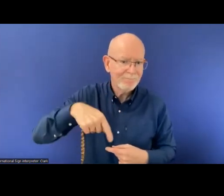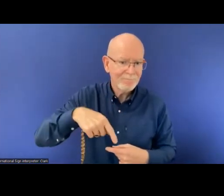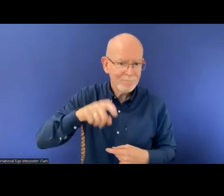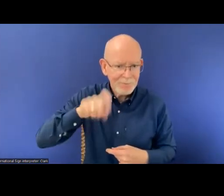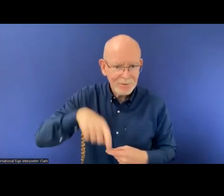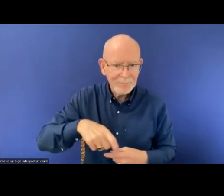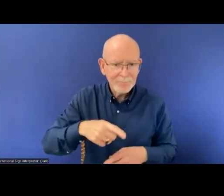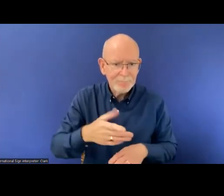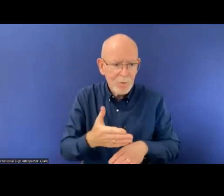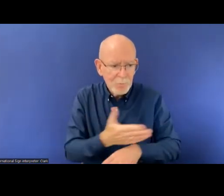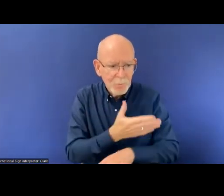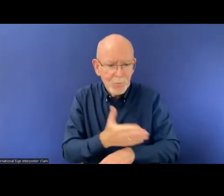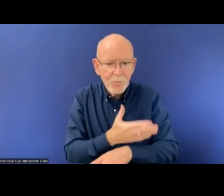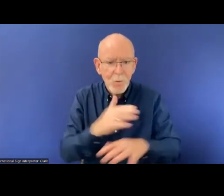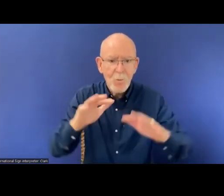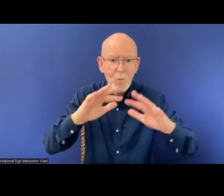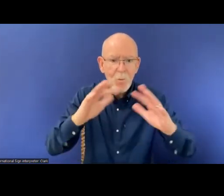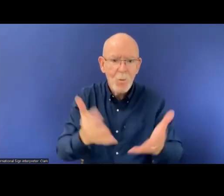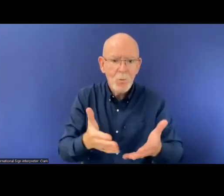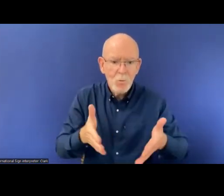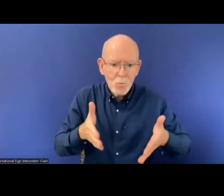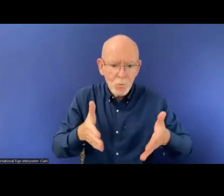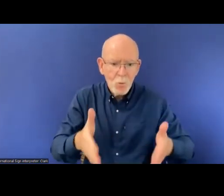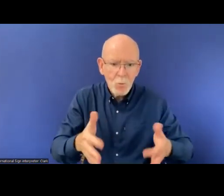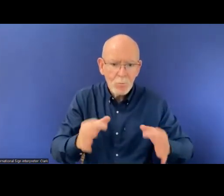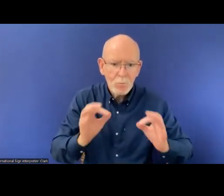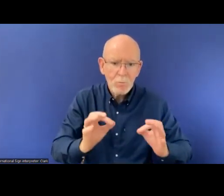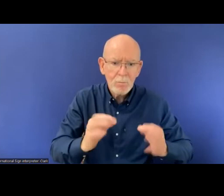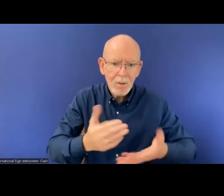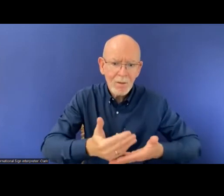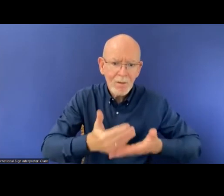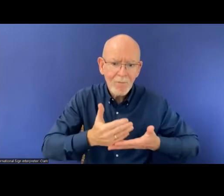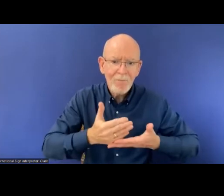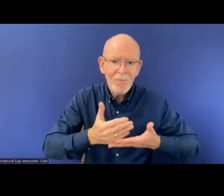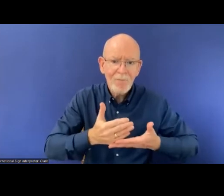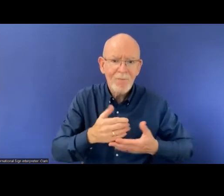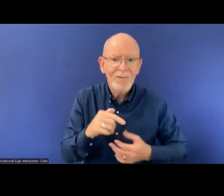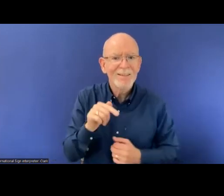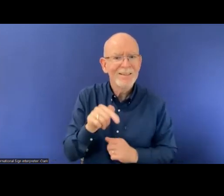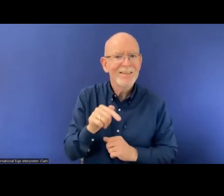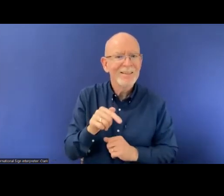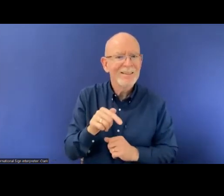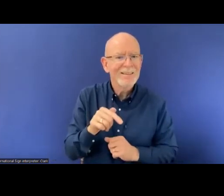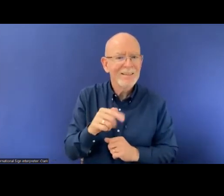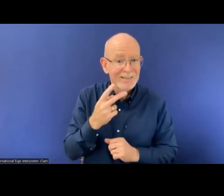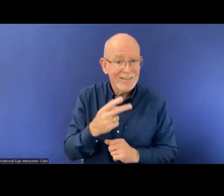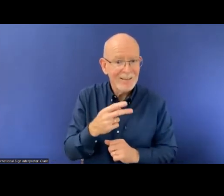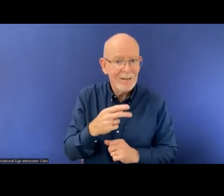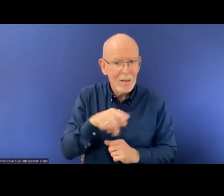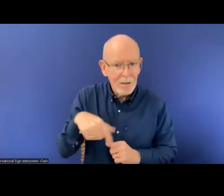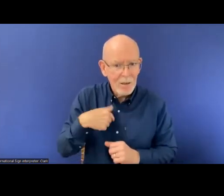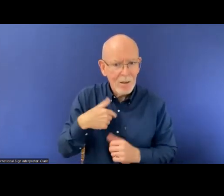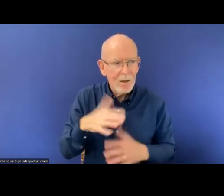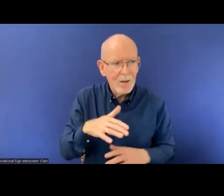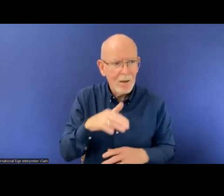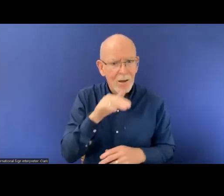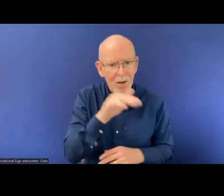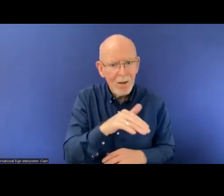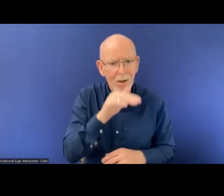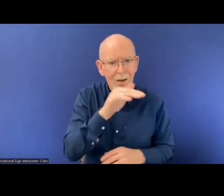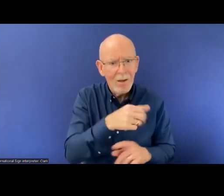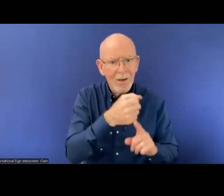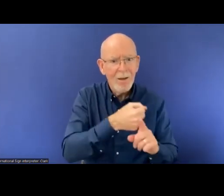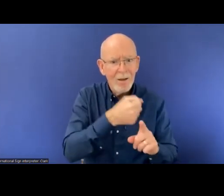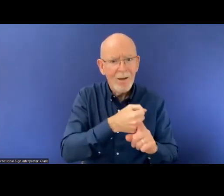Another plea that we had been calling for many years. And of course, you know that last